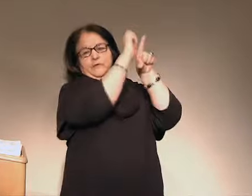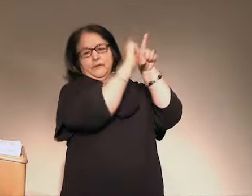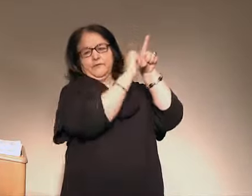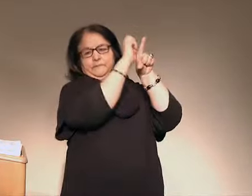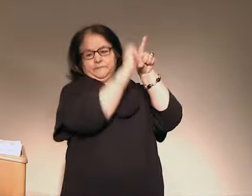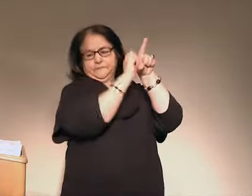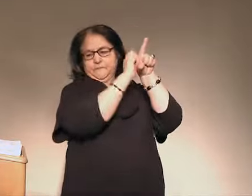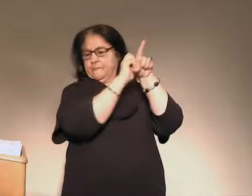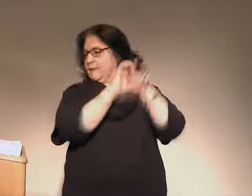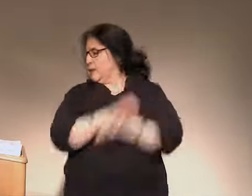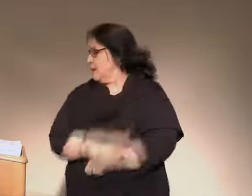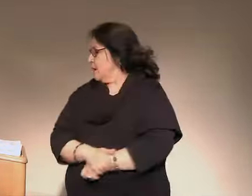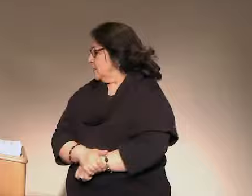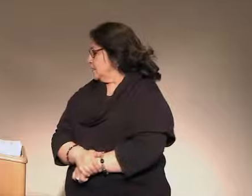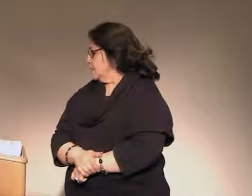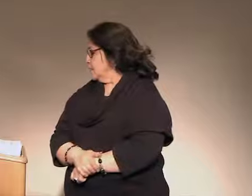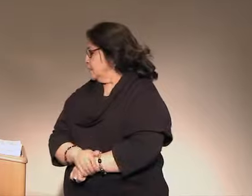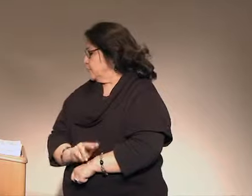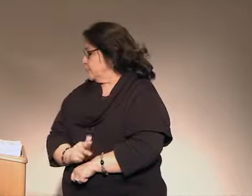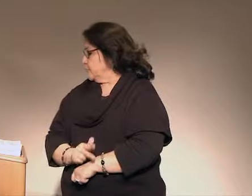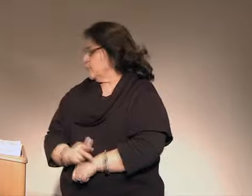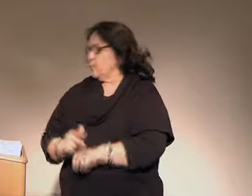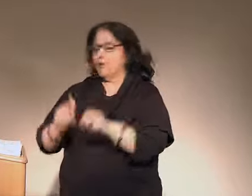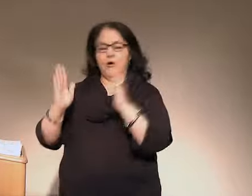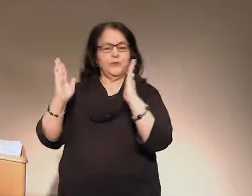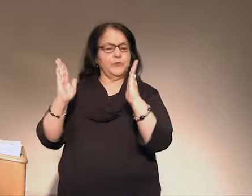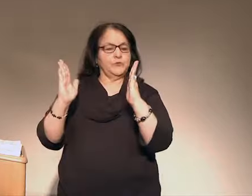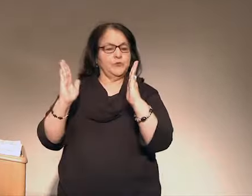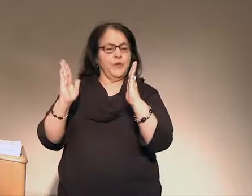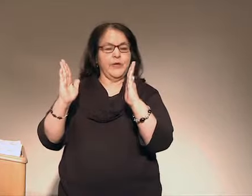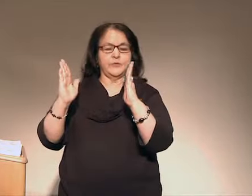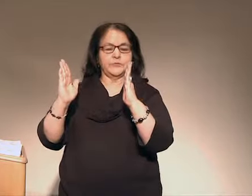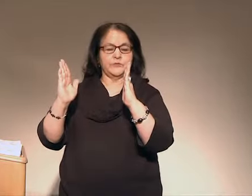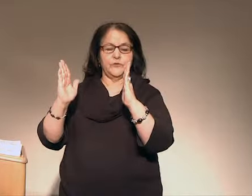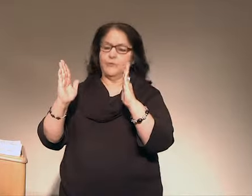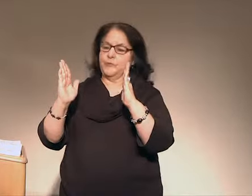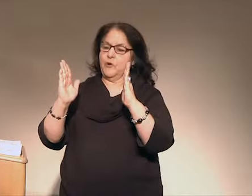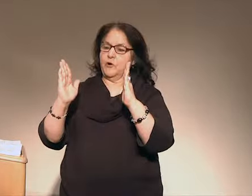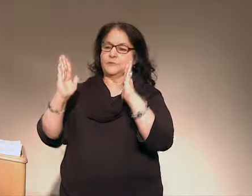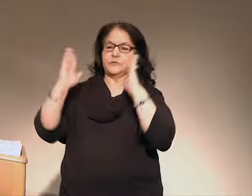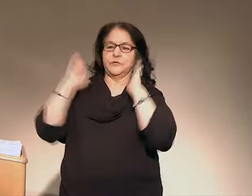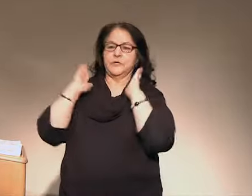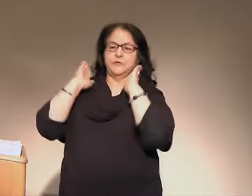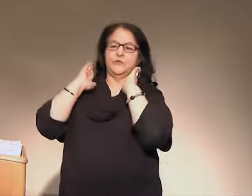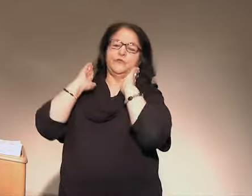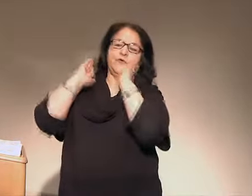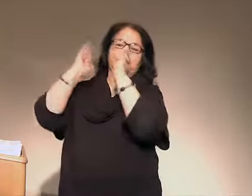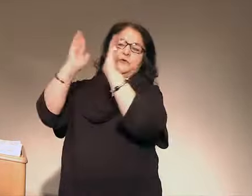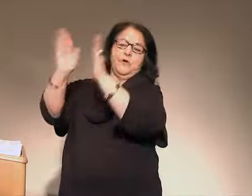elevator. The third row, hallway, two hands, open palms, moving forward,